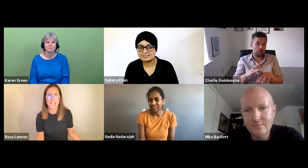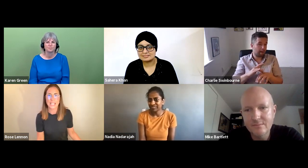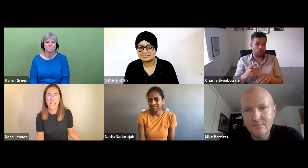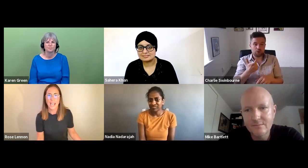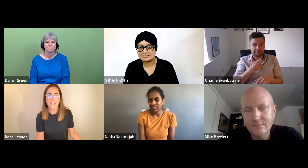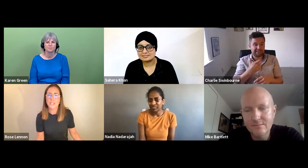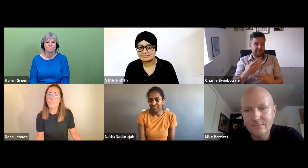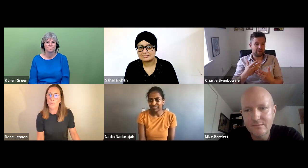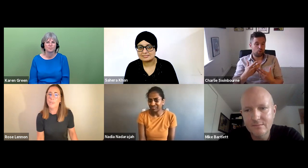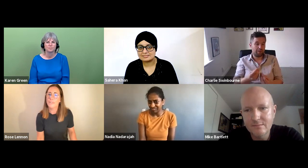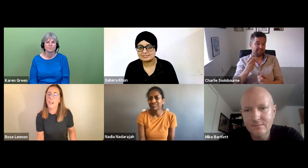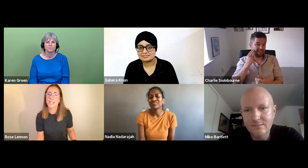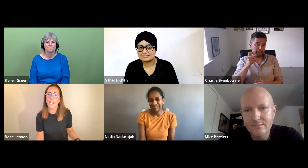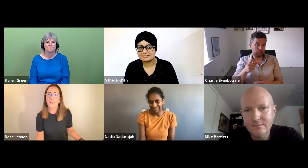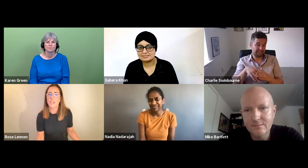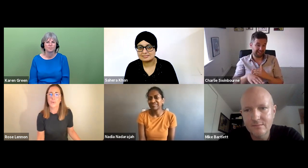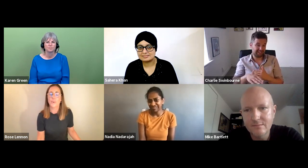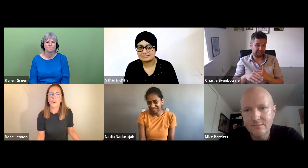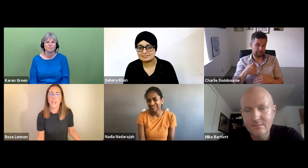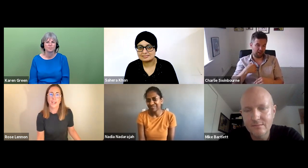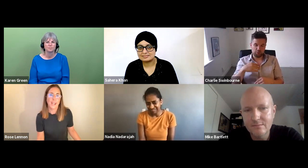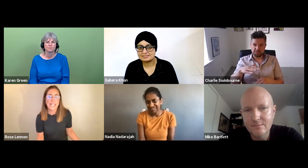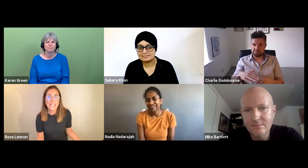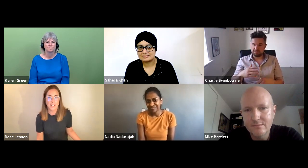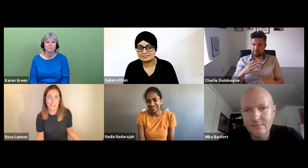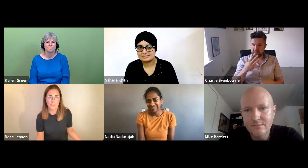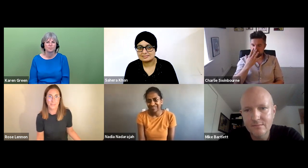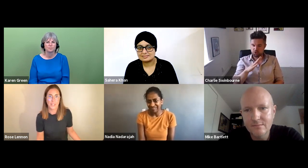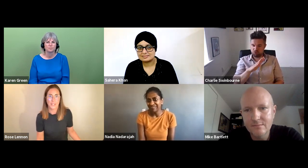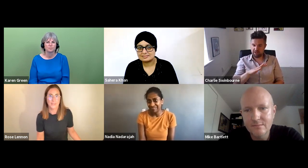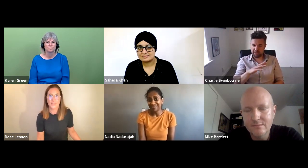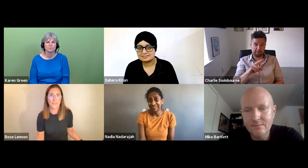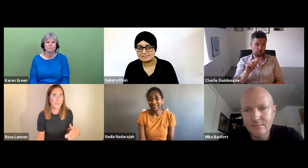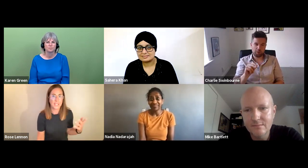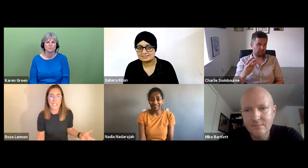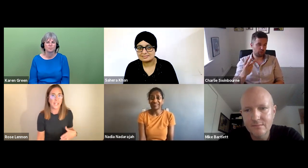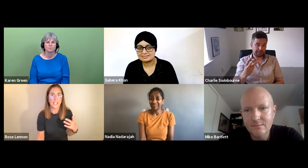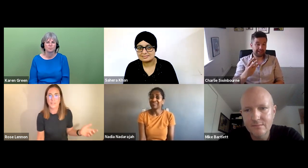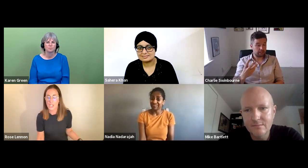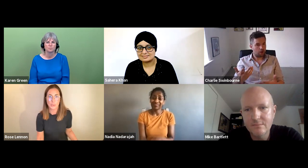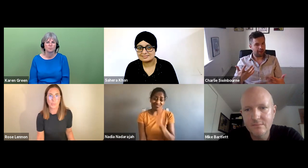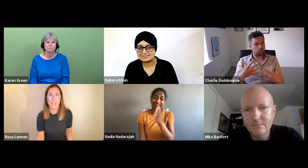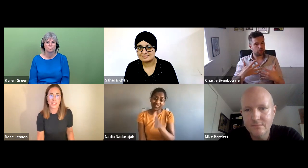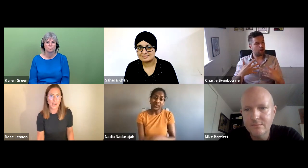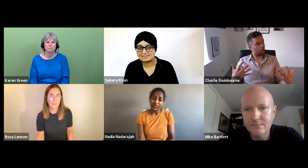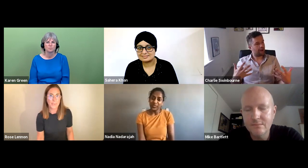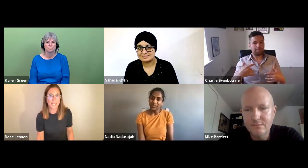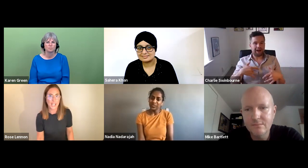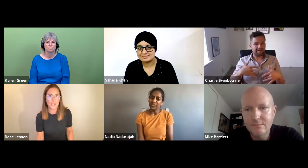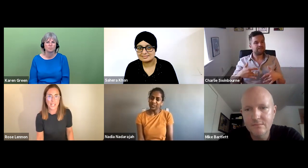actors. And it was probably the first time I saw any kind of TV film with a deaf representation in